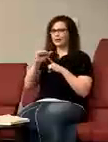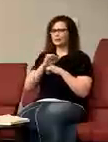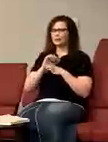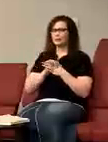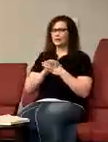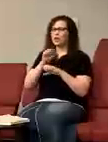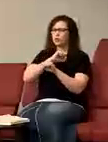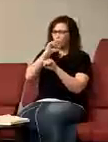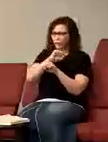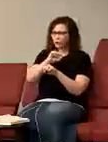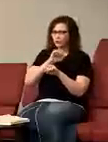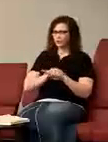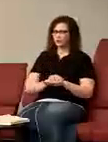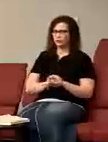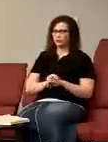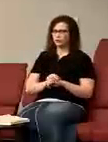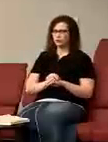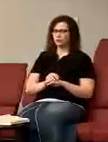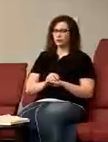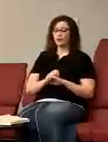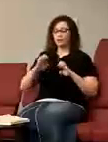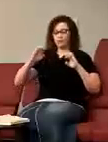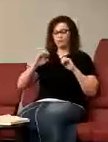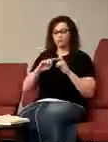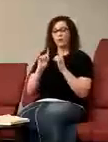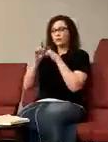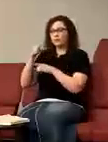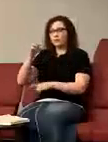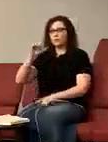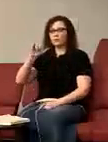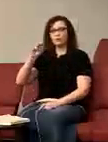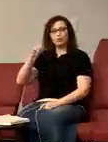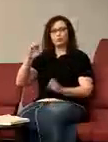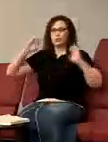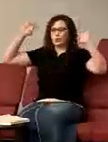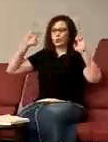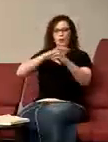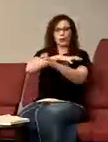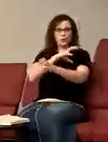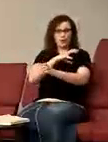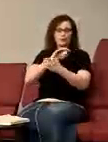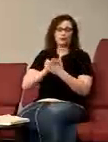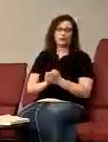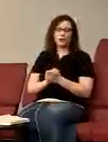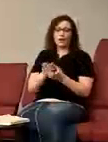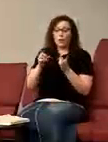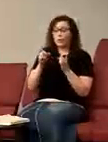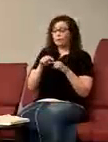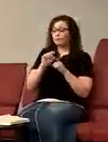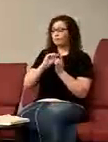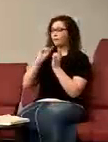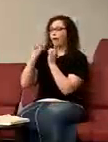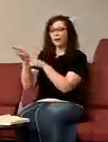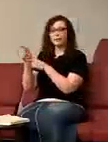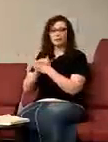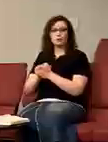To work, like if you go to the gym and exercise, you're working your muscles, right? In fact, when I go to the gym, those guys, the way that